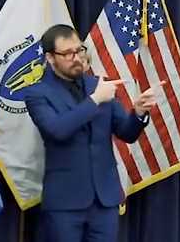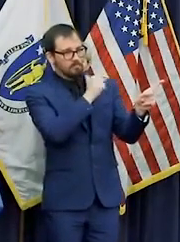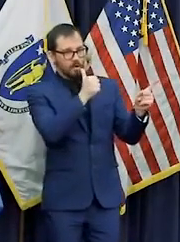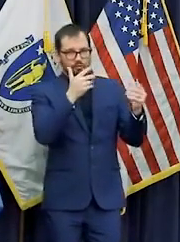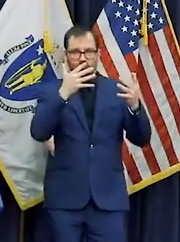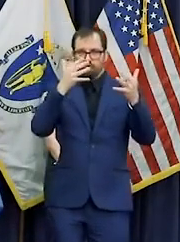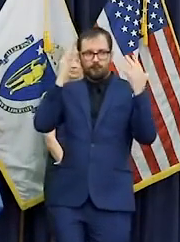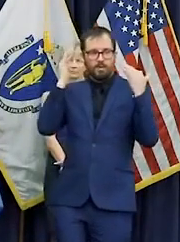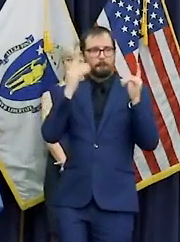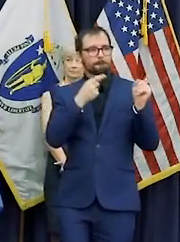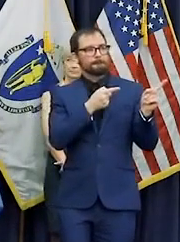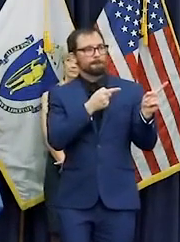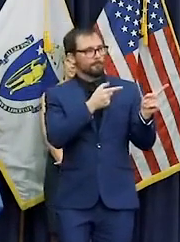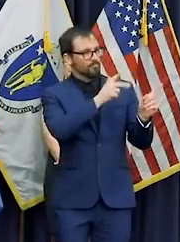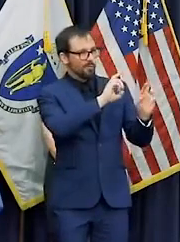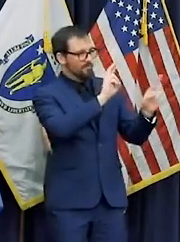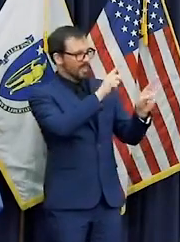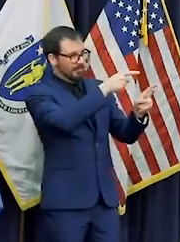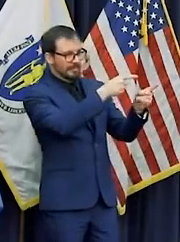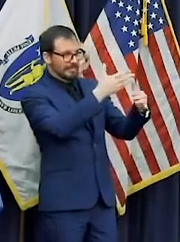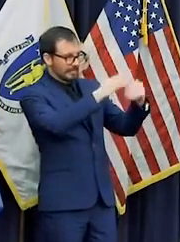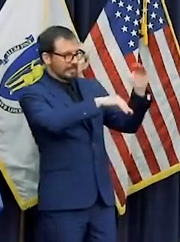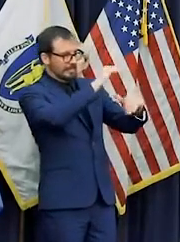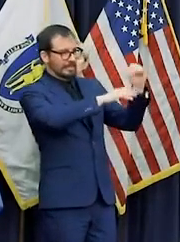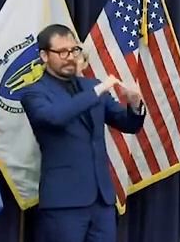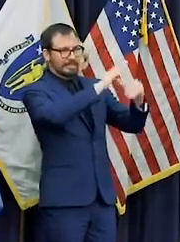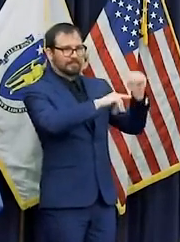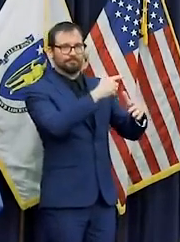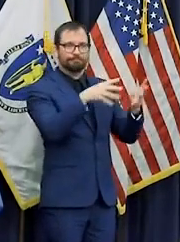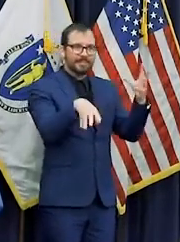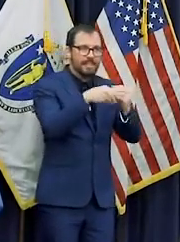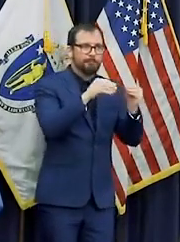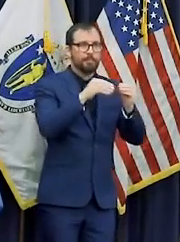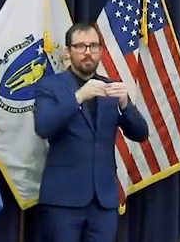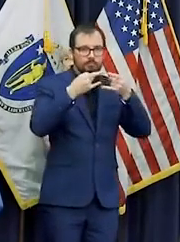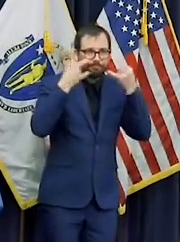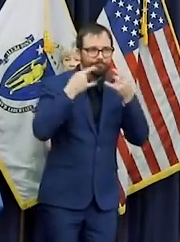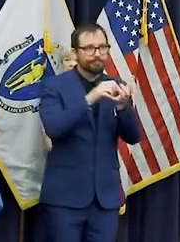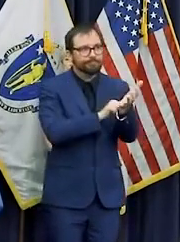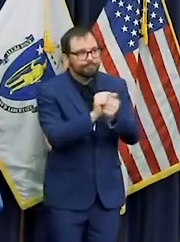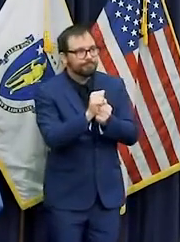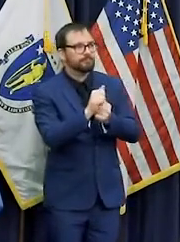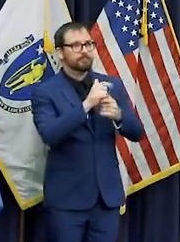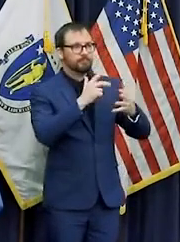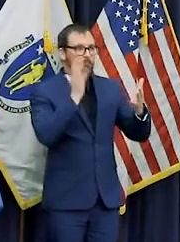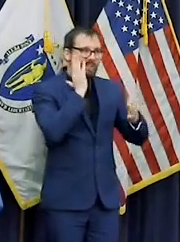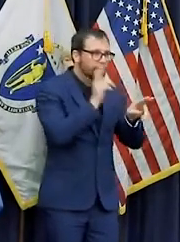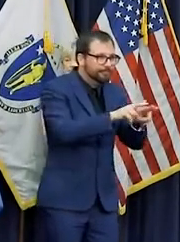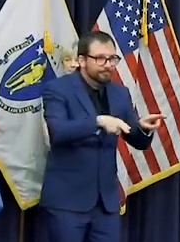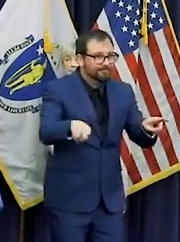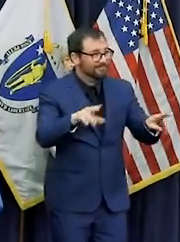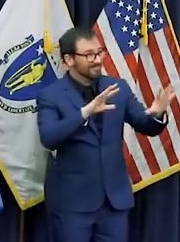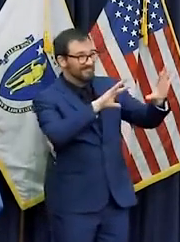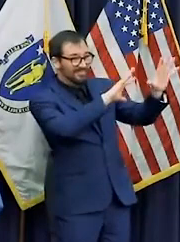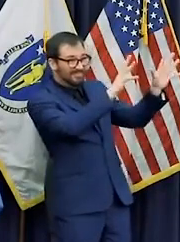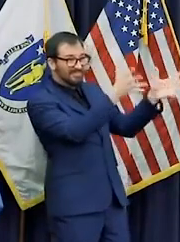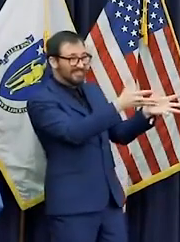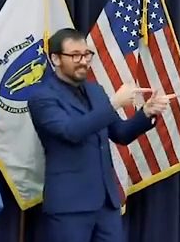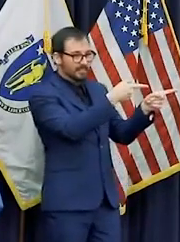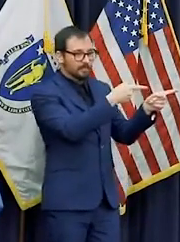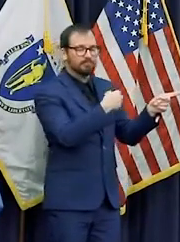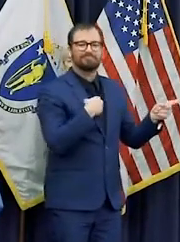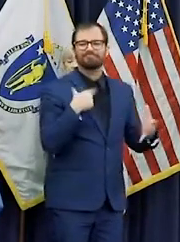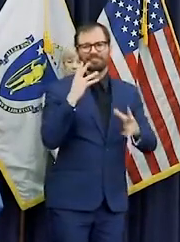to effectively push back the virus. Other parts of the world have shown that this is possible. It